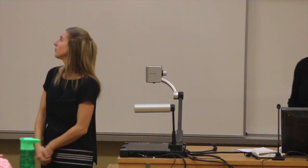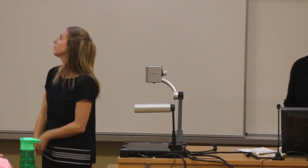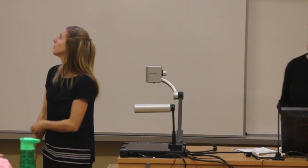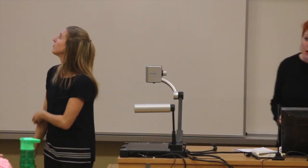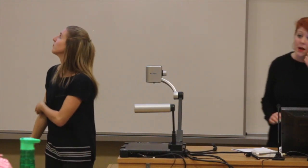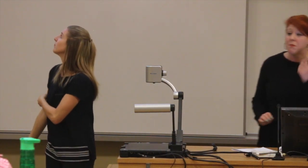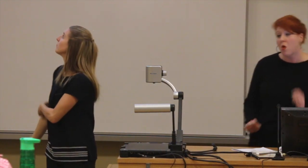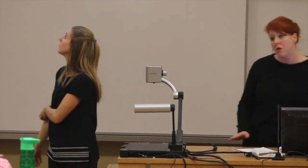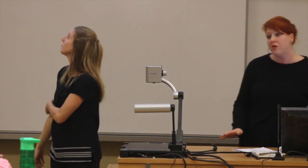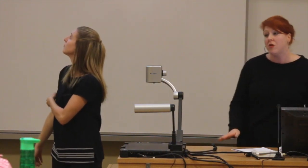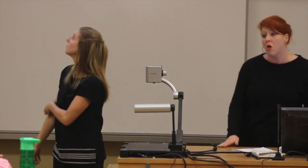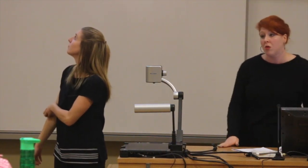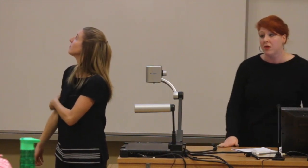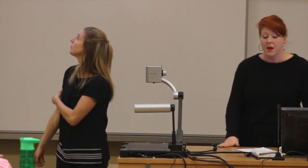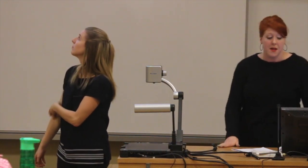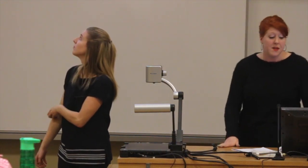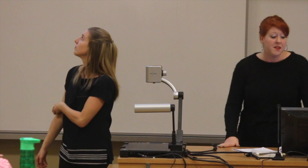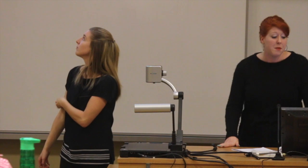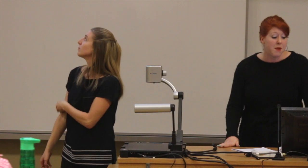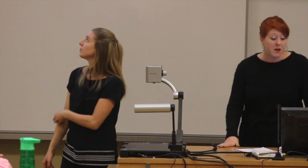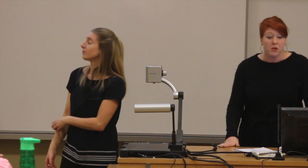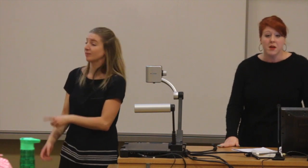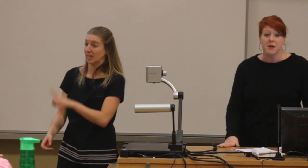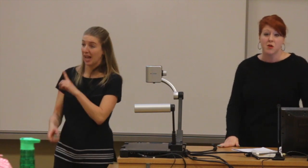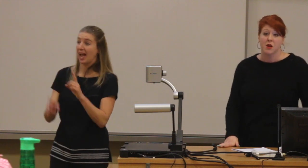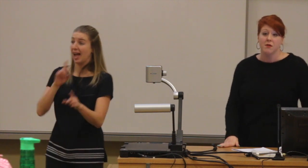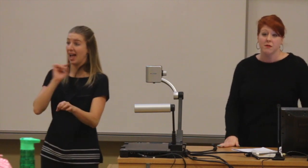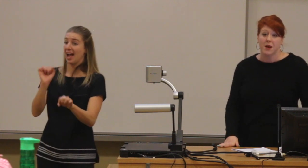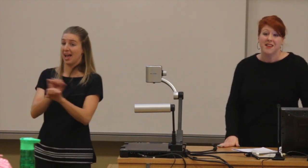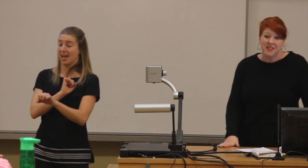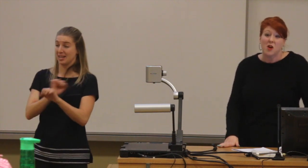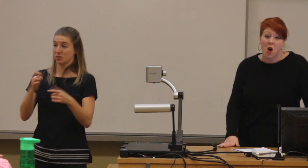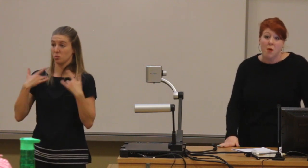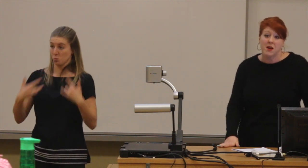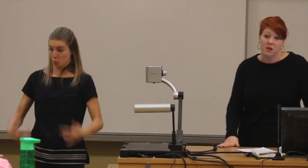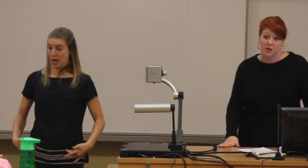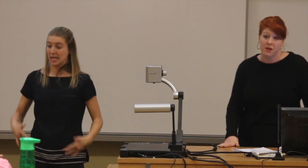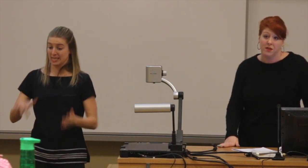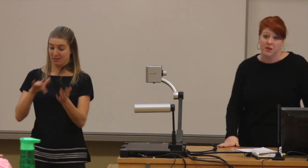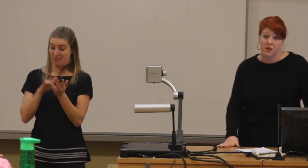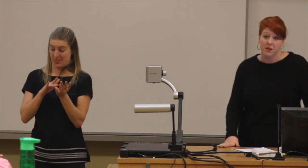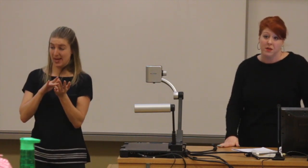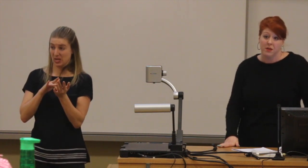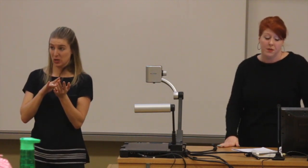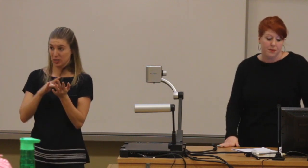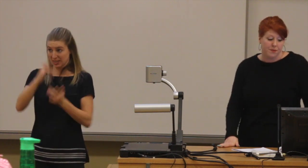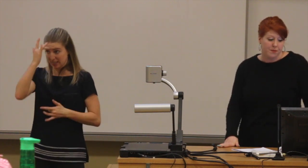So it is really, really important to note, this is a medical condition and it is a common illness.